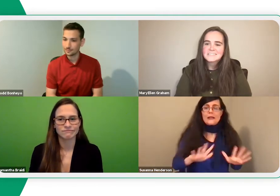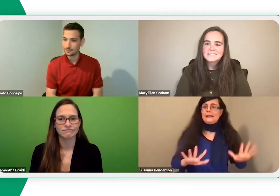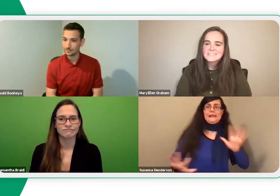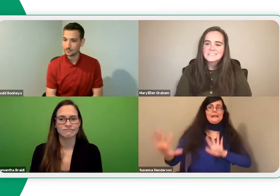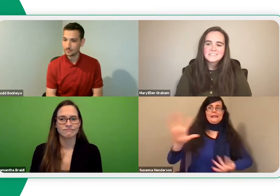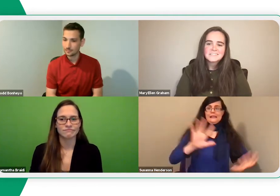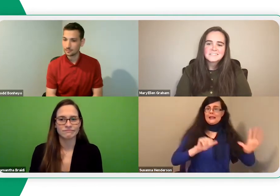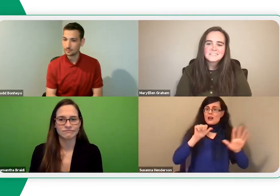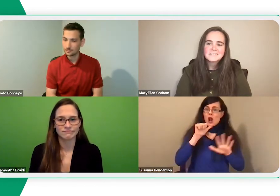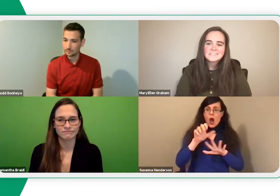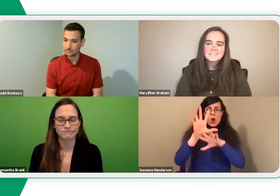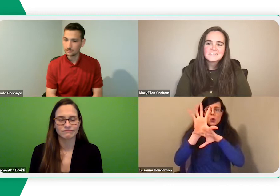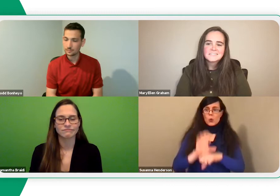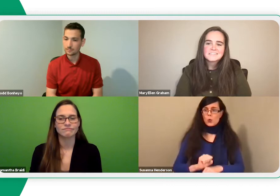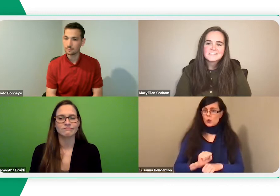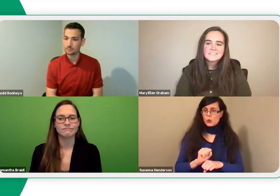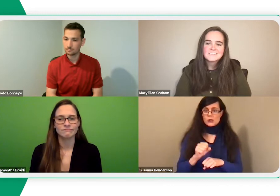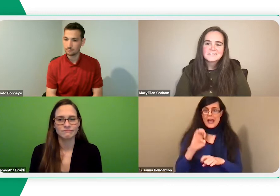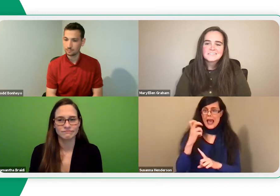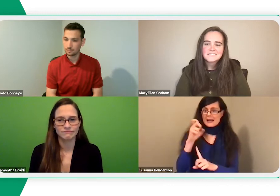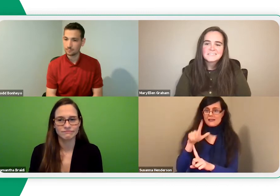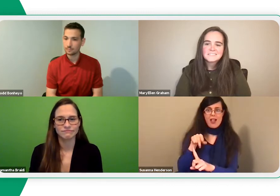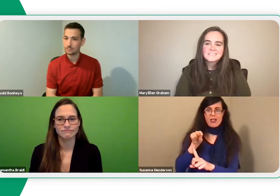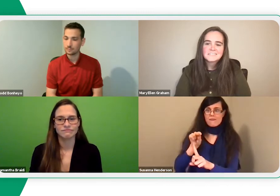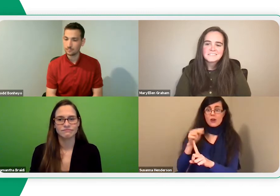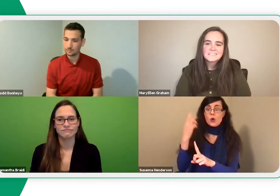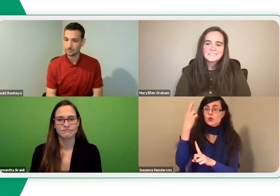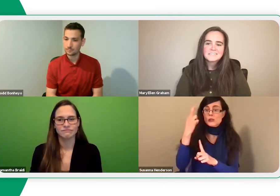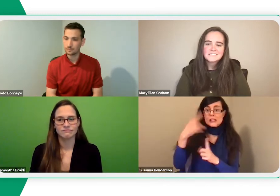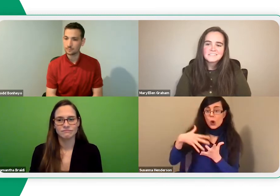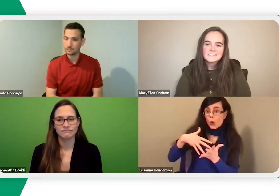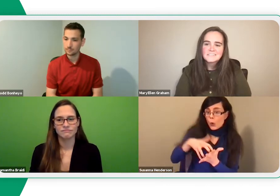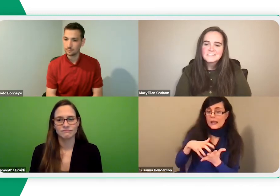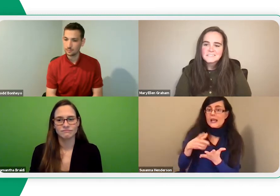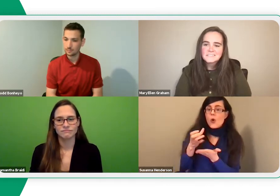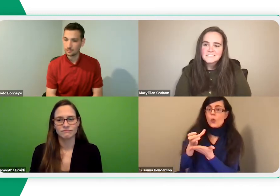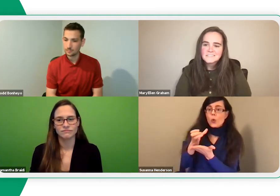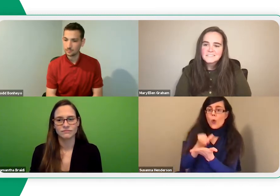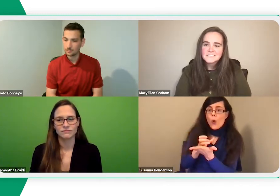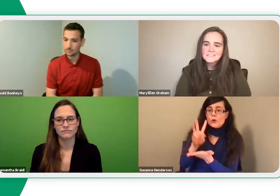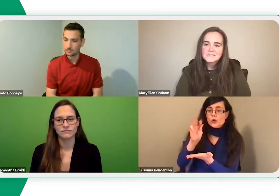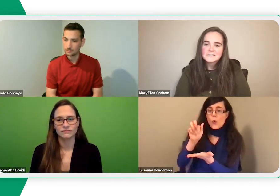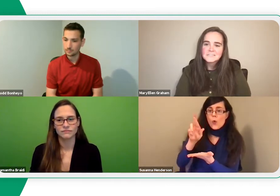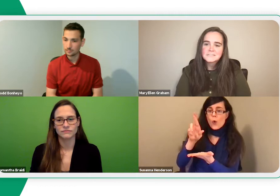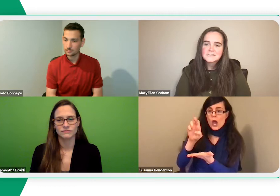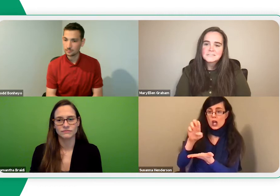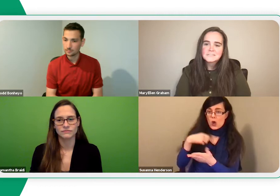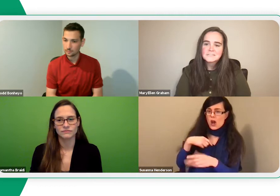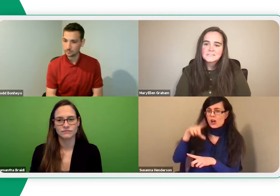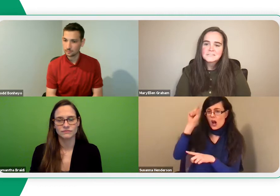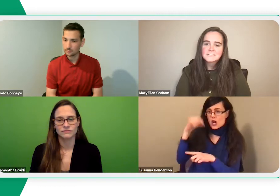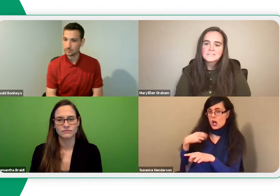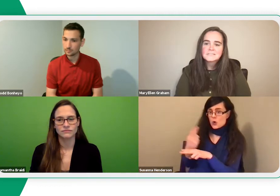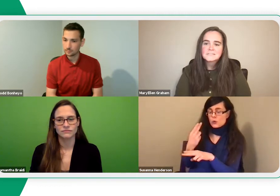Excel, which are quite simple, seems to really confuse students. They're not used to that with Excel. And I think that the